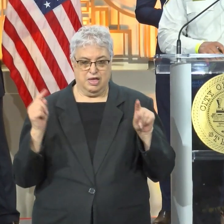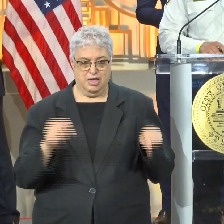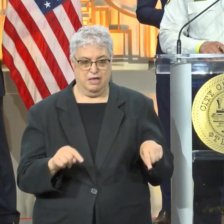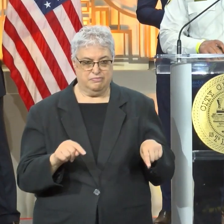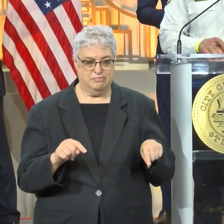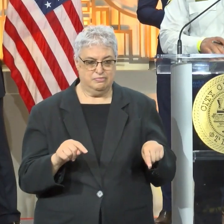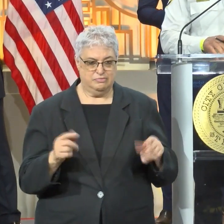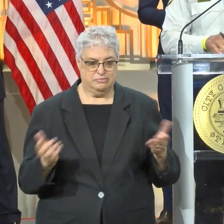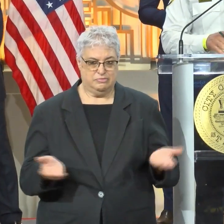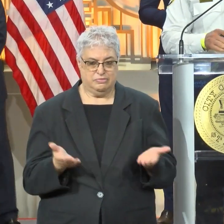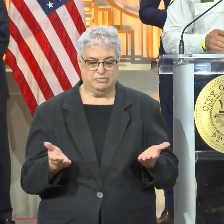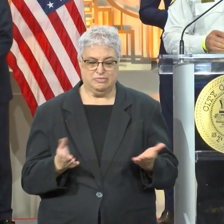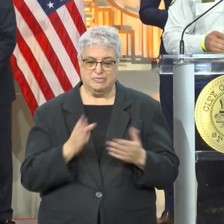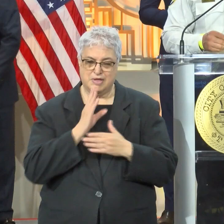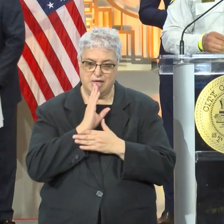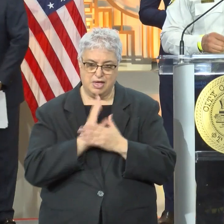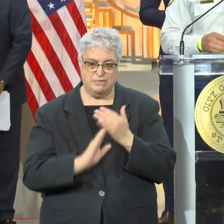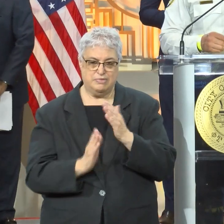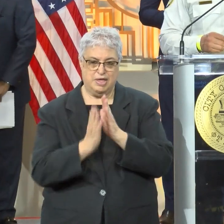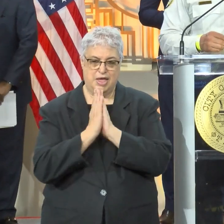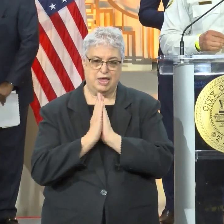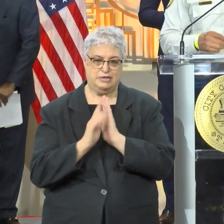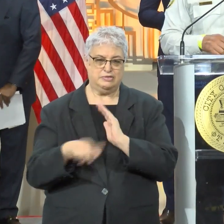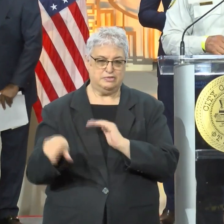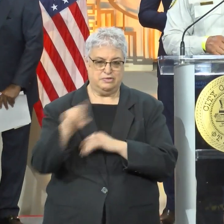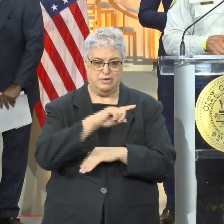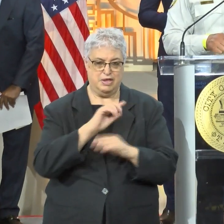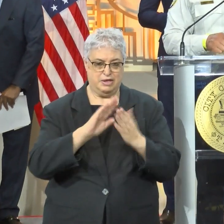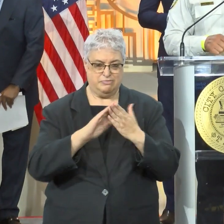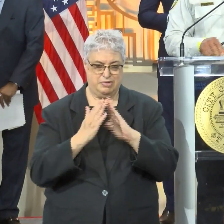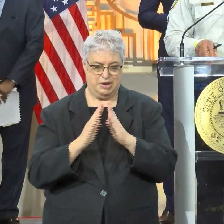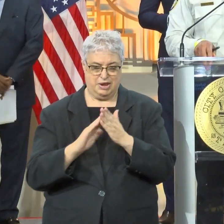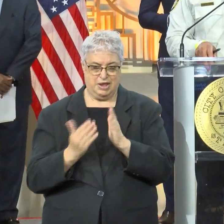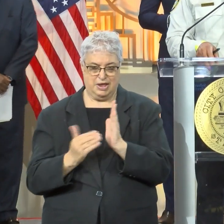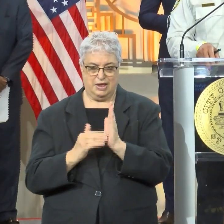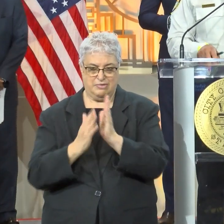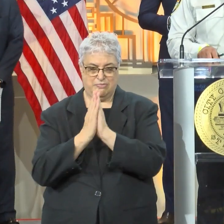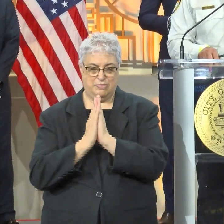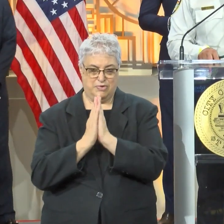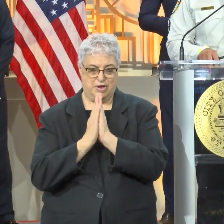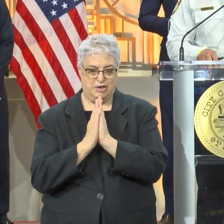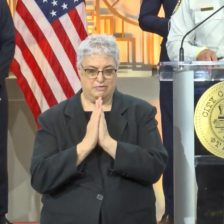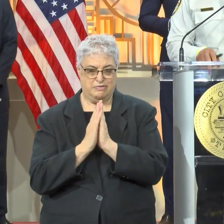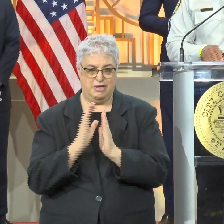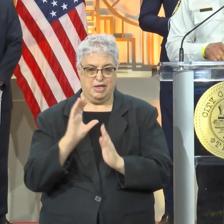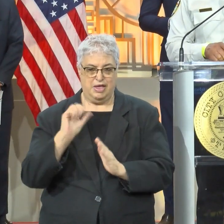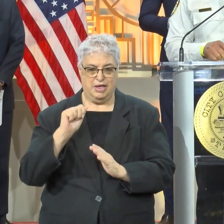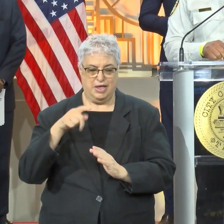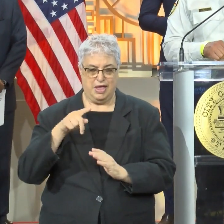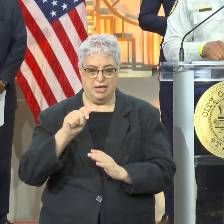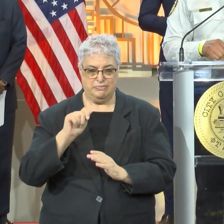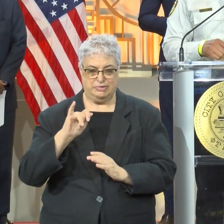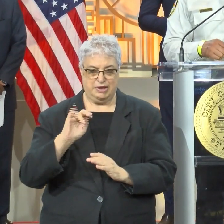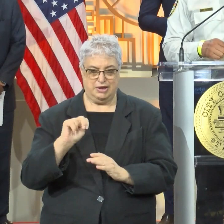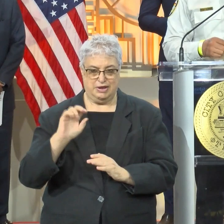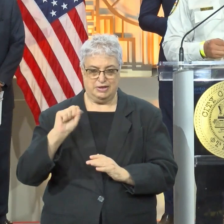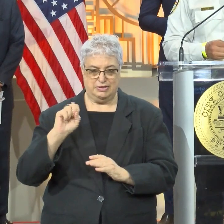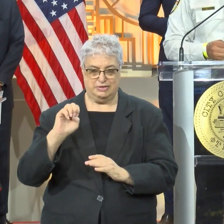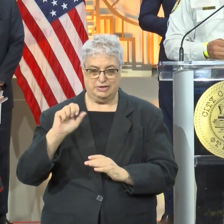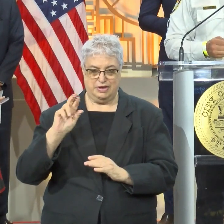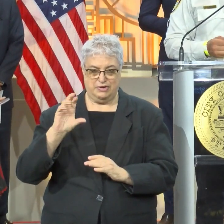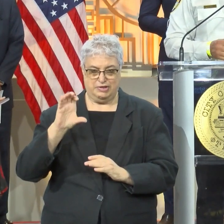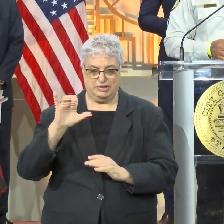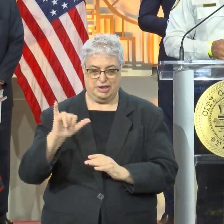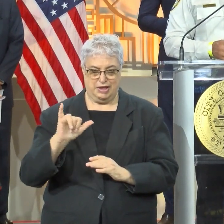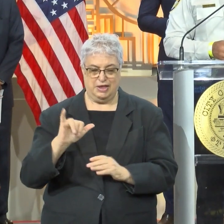to humbly ask our community again to pray for Captain Persse, who's in the intensive care